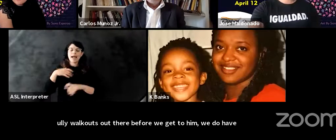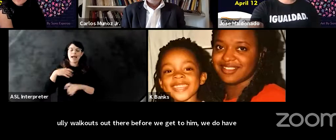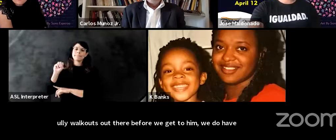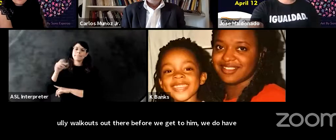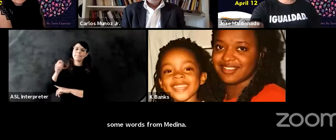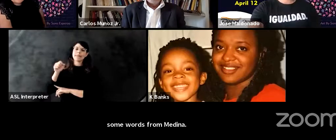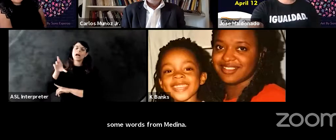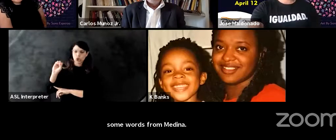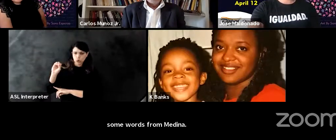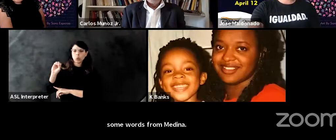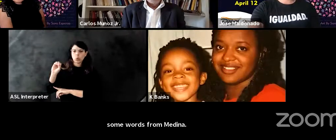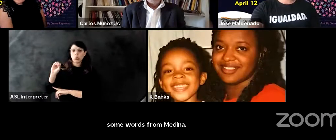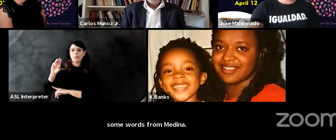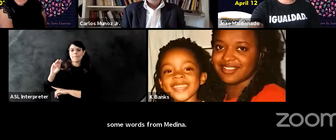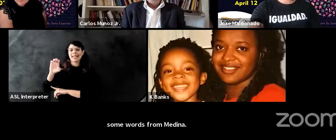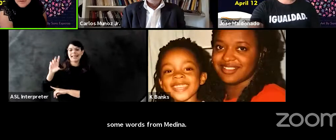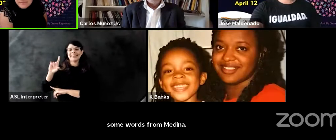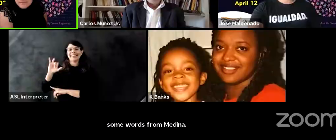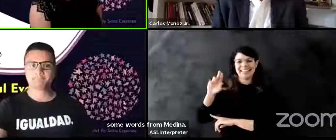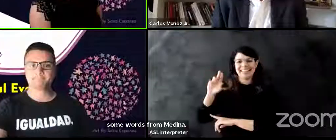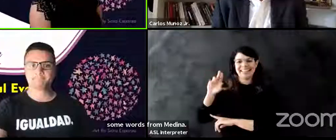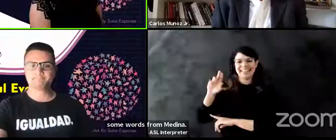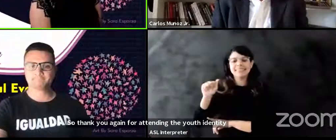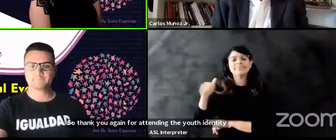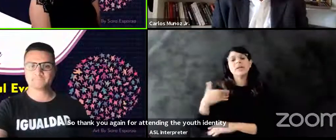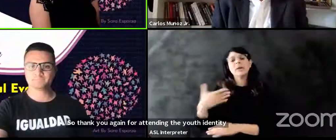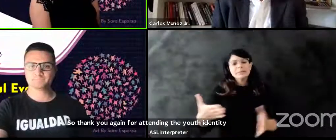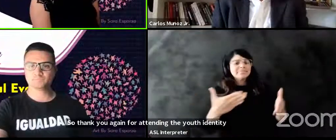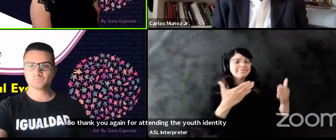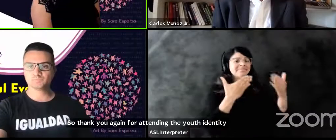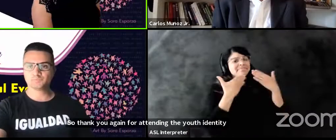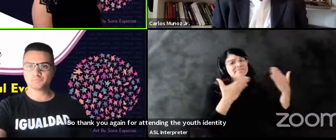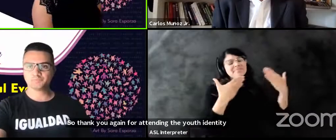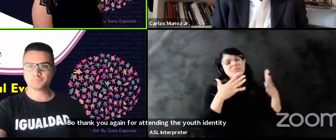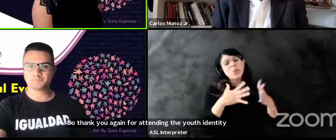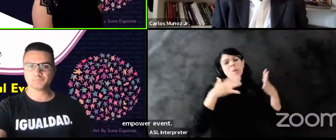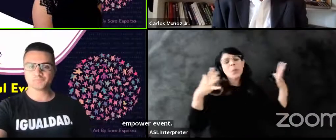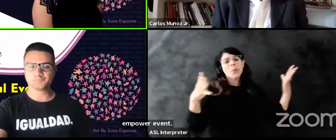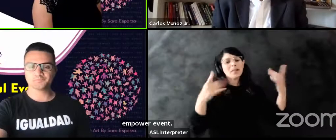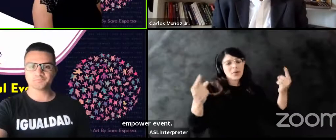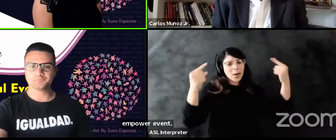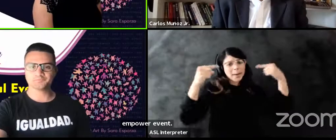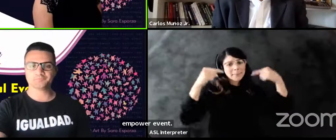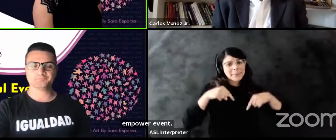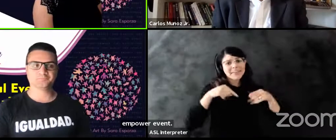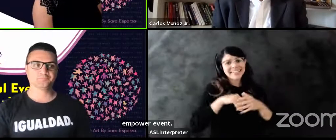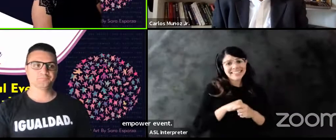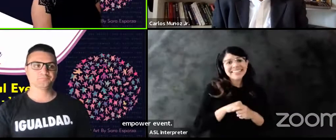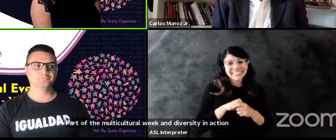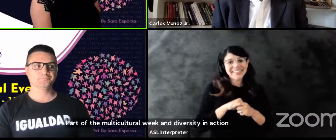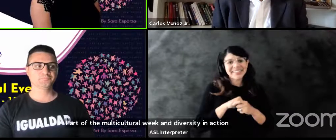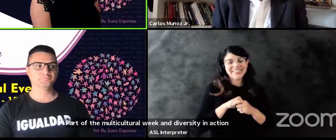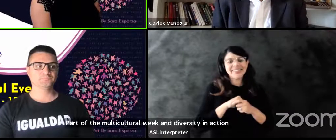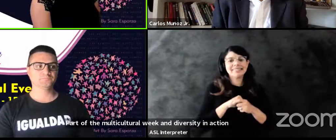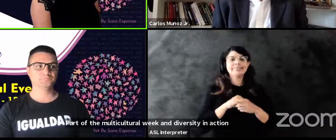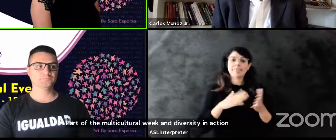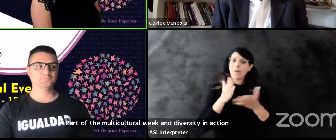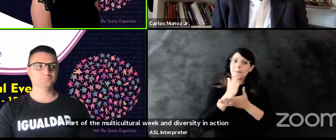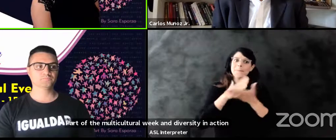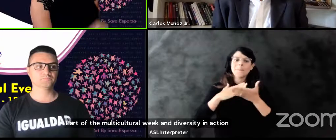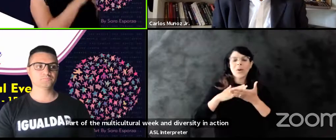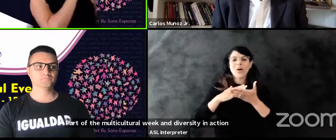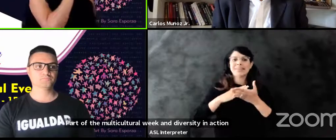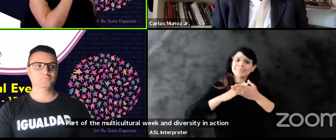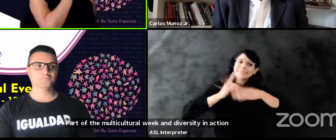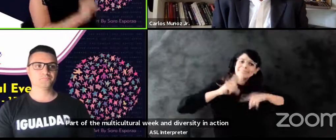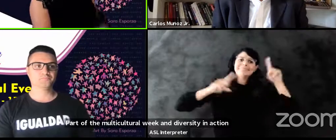So thank you again for attending the Youth Identity and Power event, a part of the Multicultural Week and Diversity in Action series at our